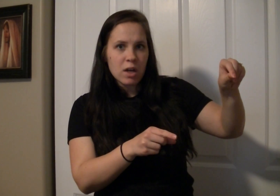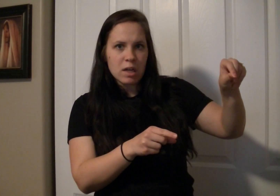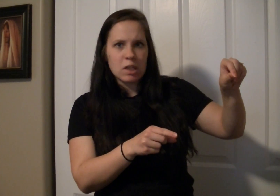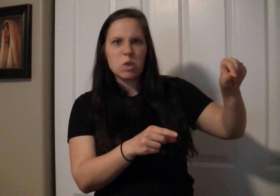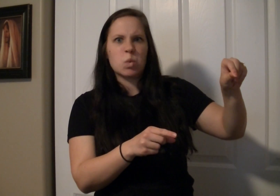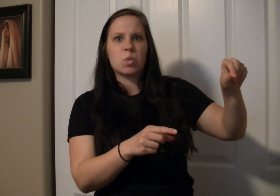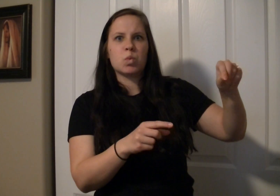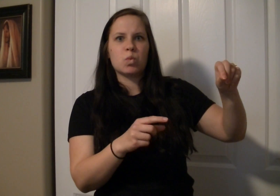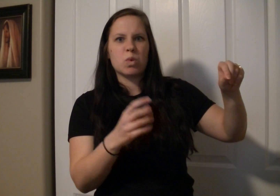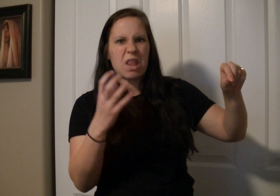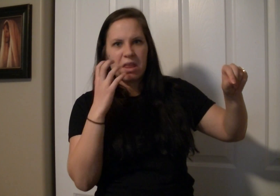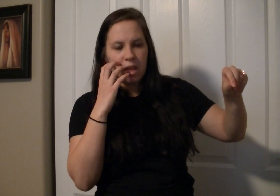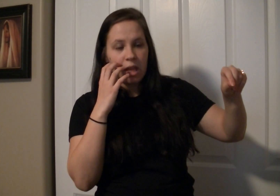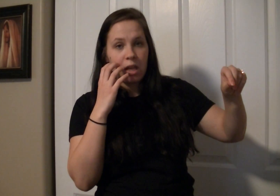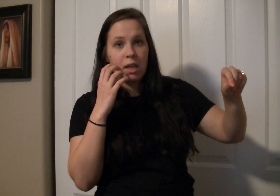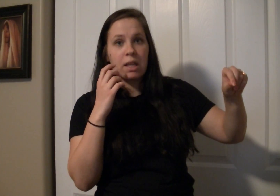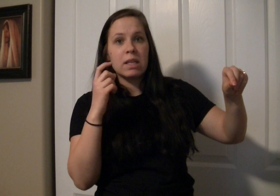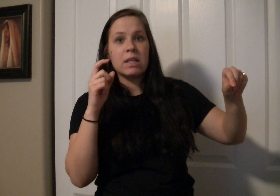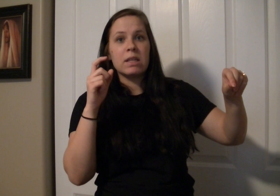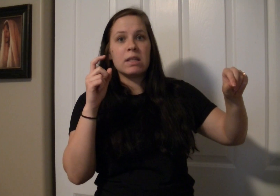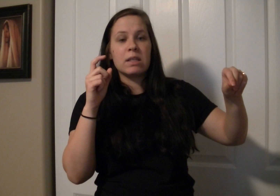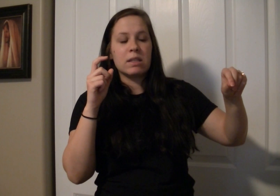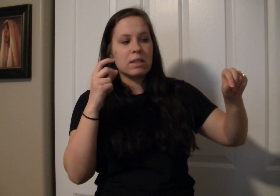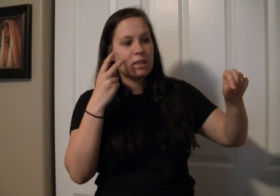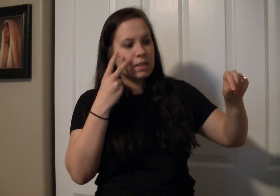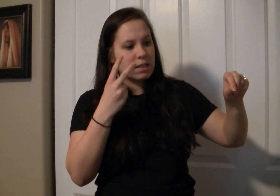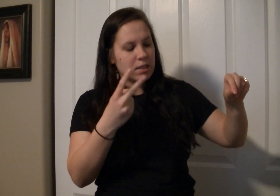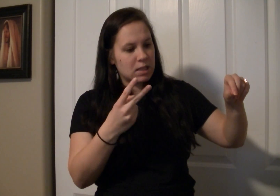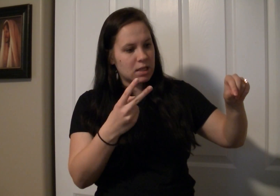now that you've got the zipper pulled down, you can get your needle to